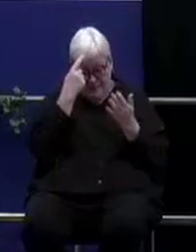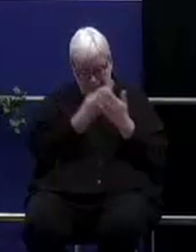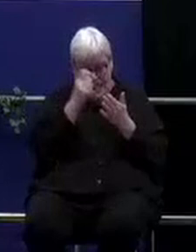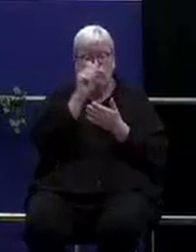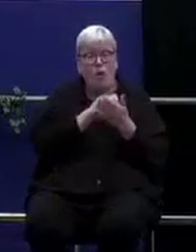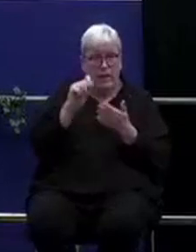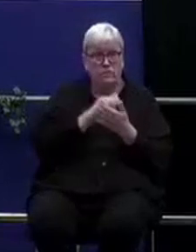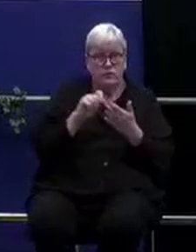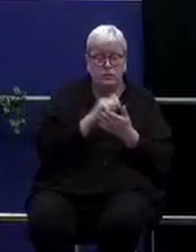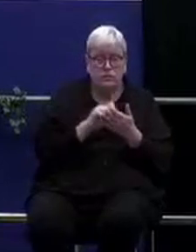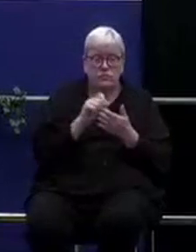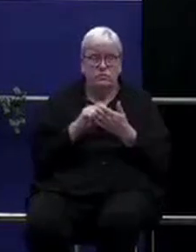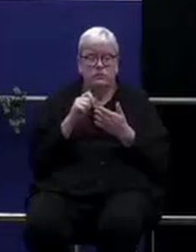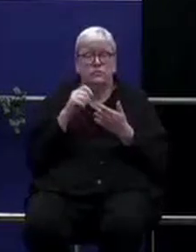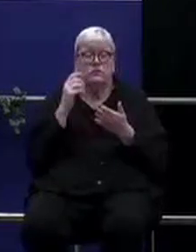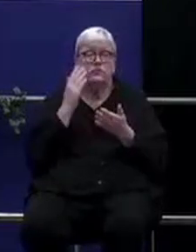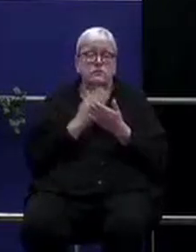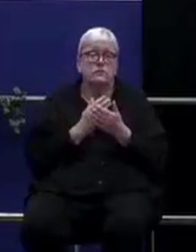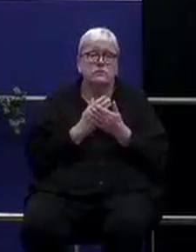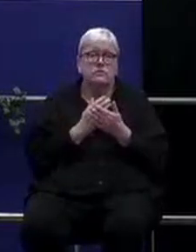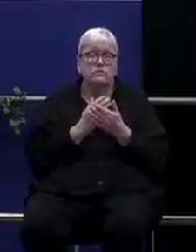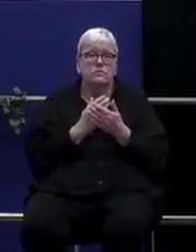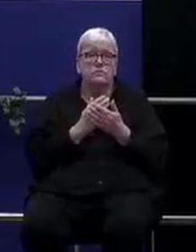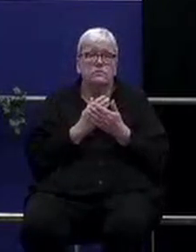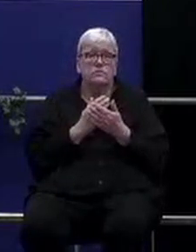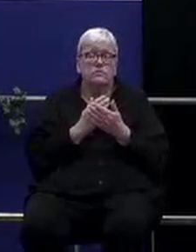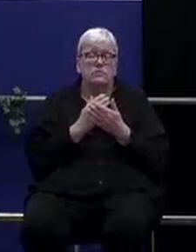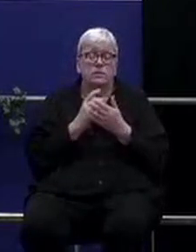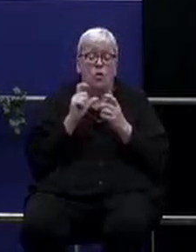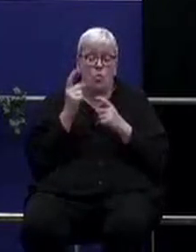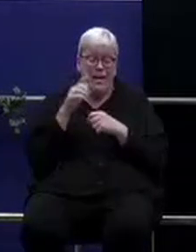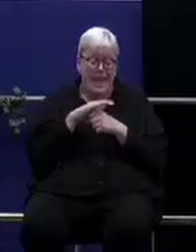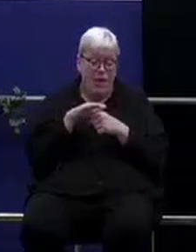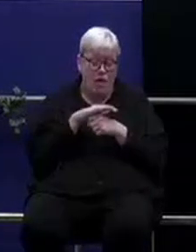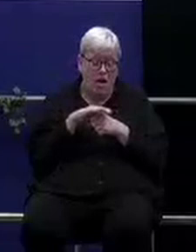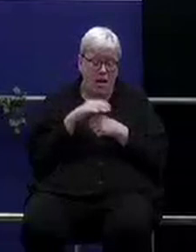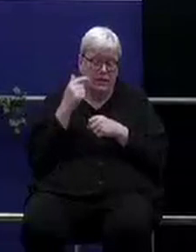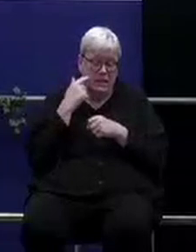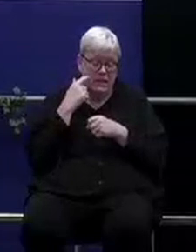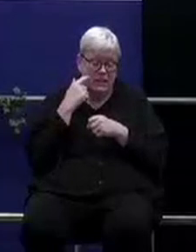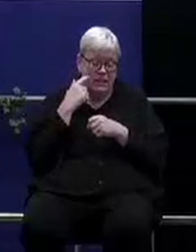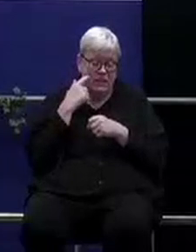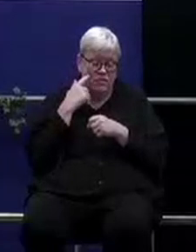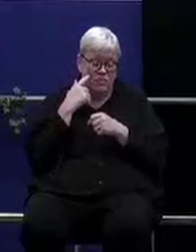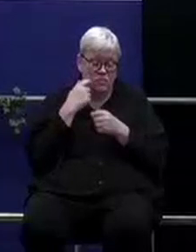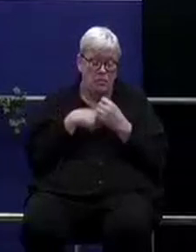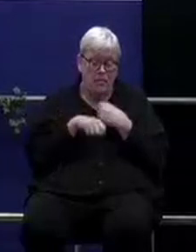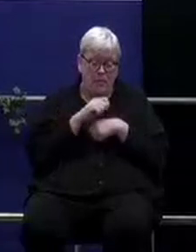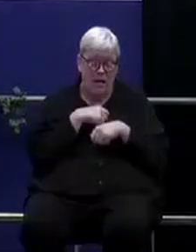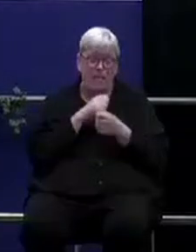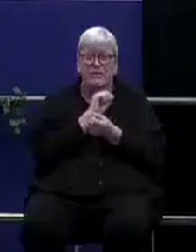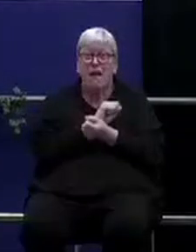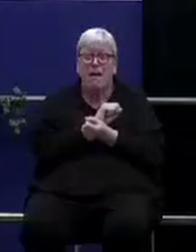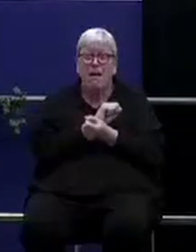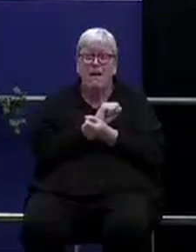write an entire novel set in one space and they cannot leave, it's very easy to kind of paint yourself into a corner.